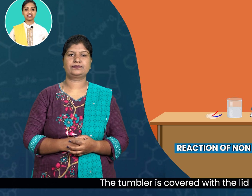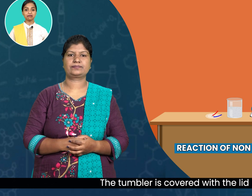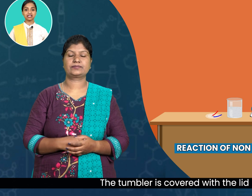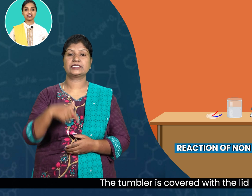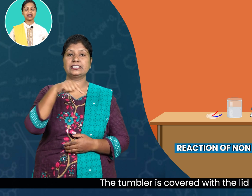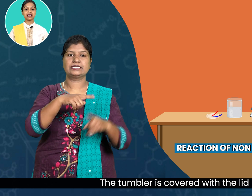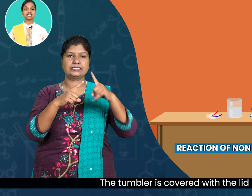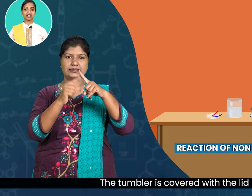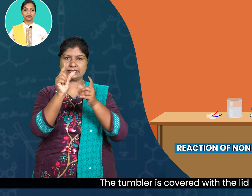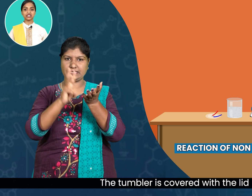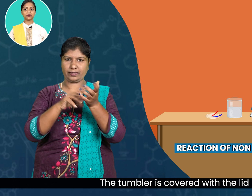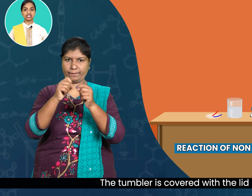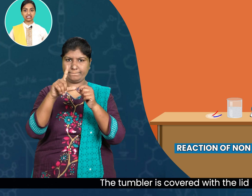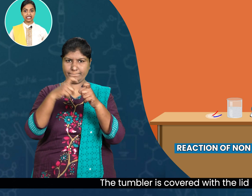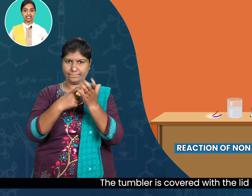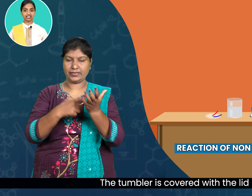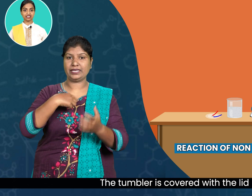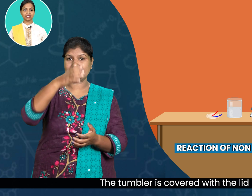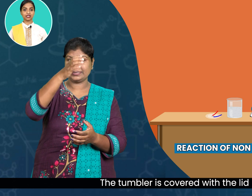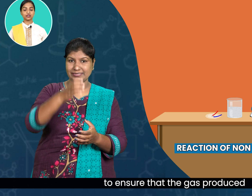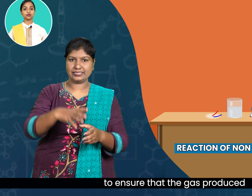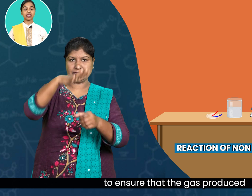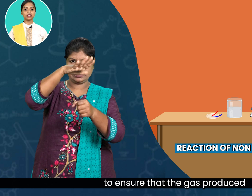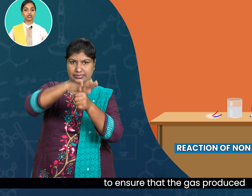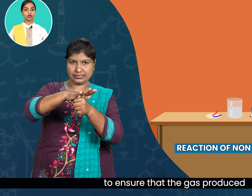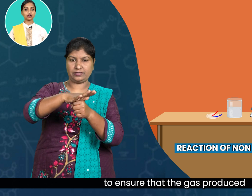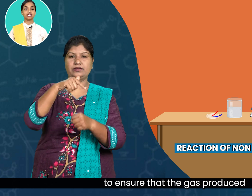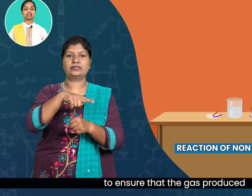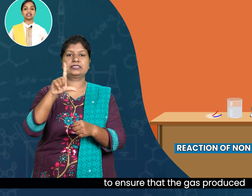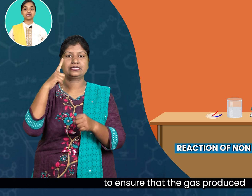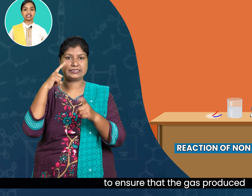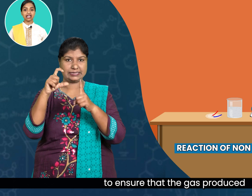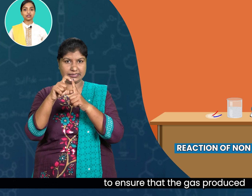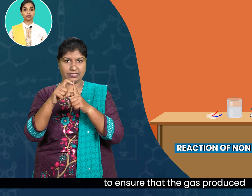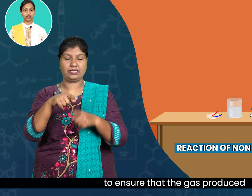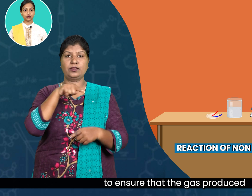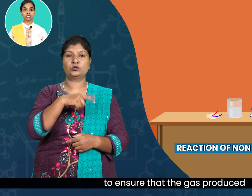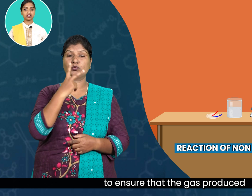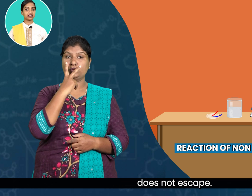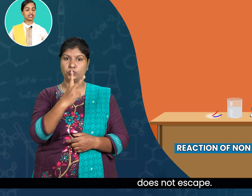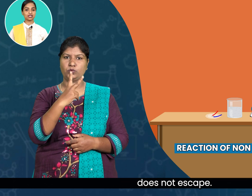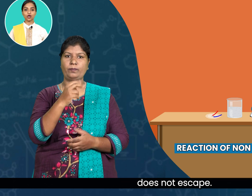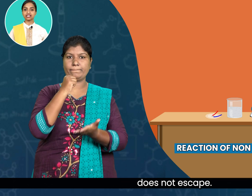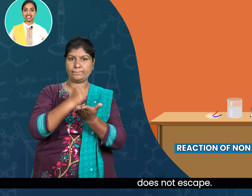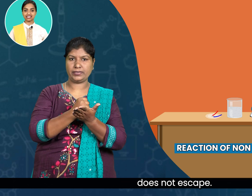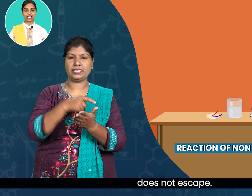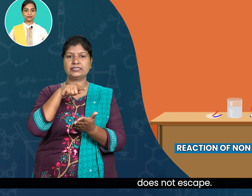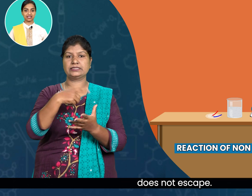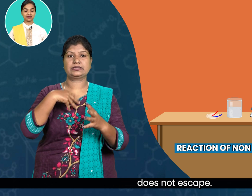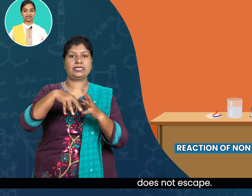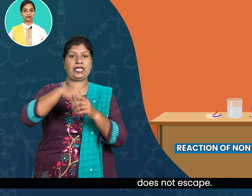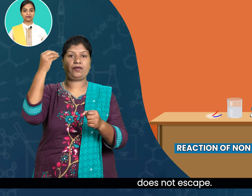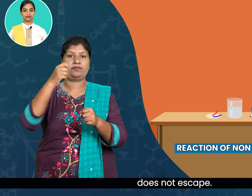The tumbler is covered with a lid to ensure that the gas produced does not